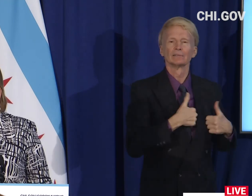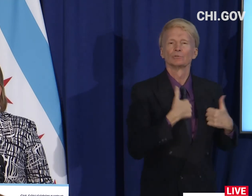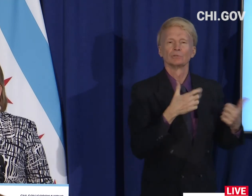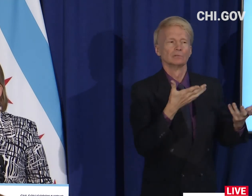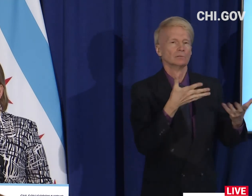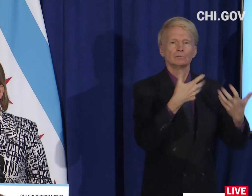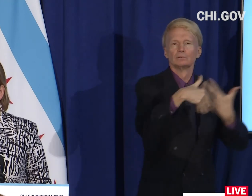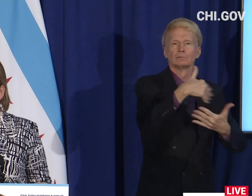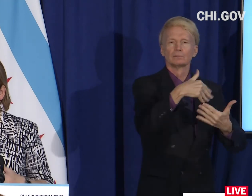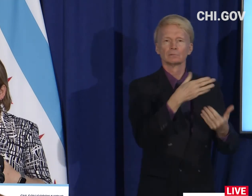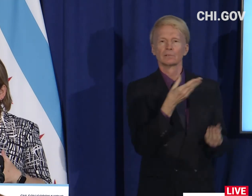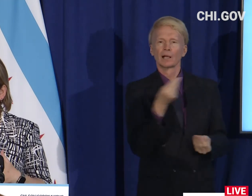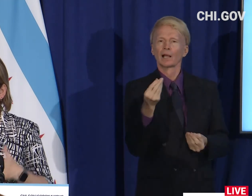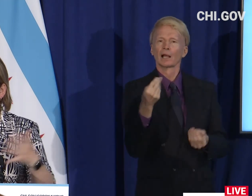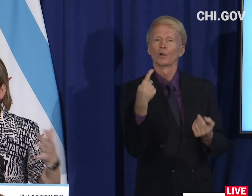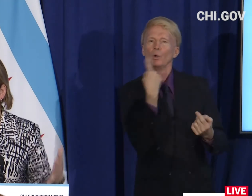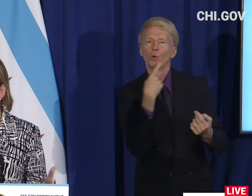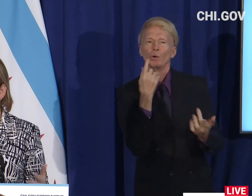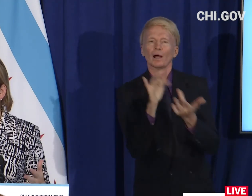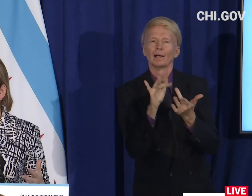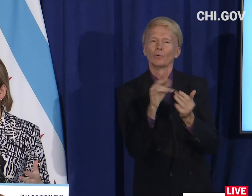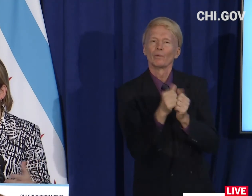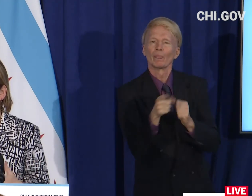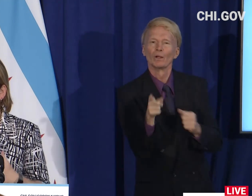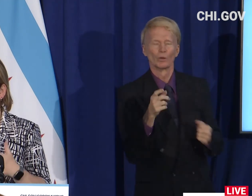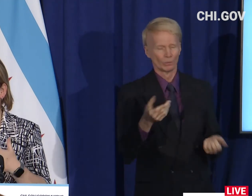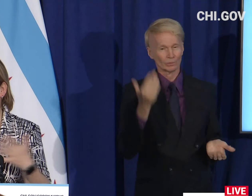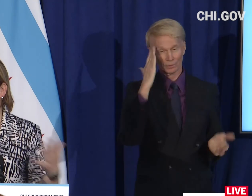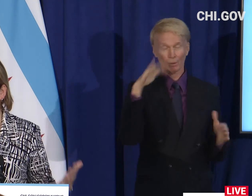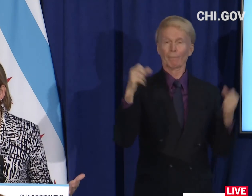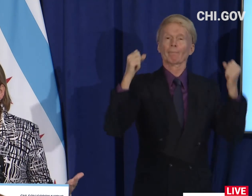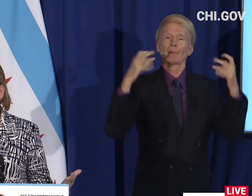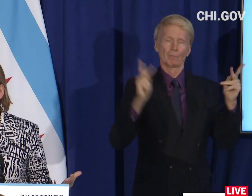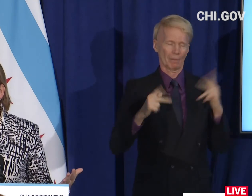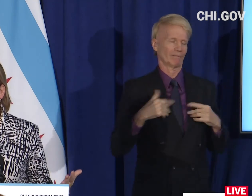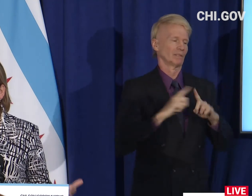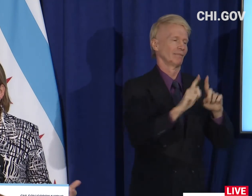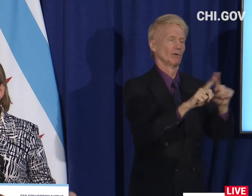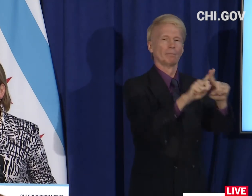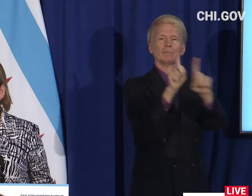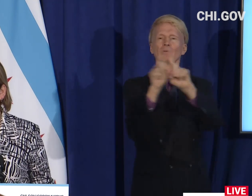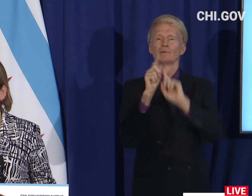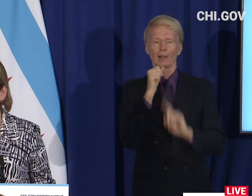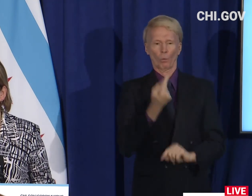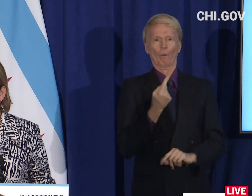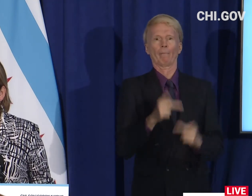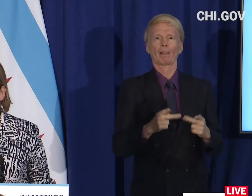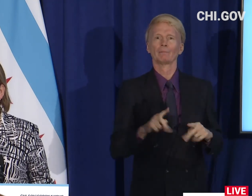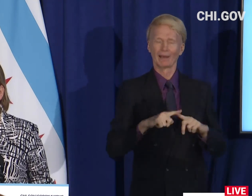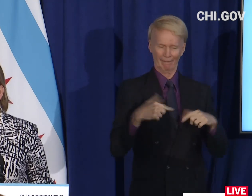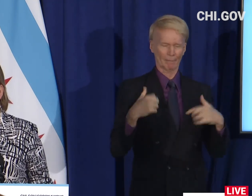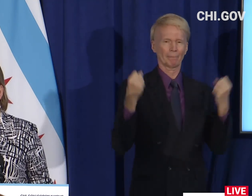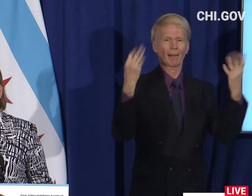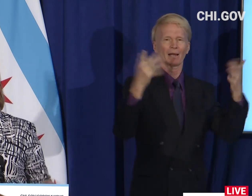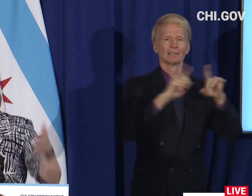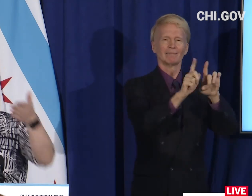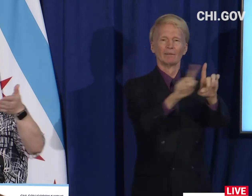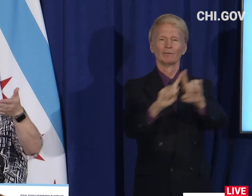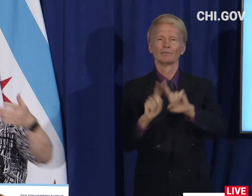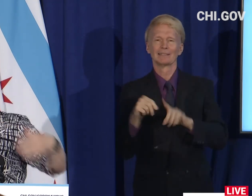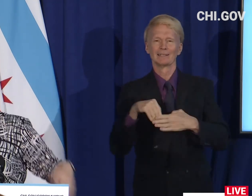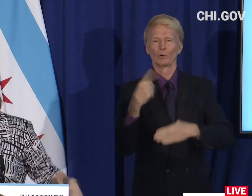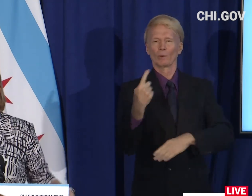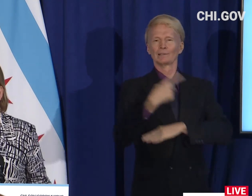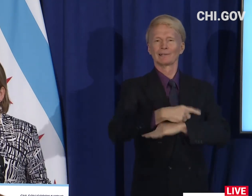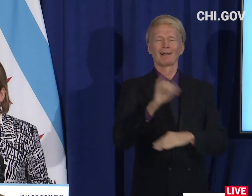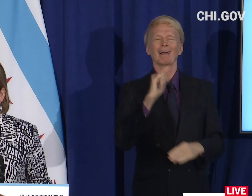is common for people to have been in many spaces and to have contact with a lot of individuals. There certainly are examples, like